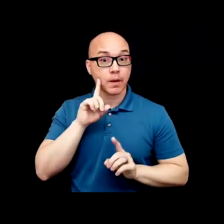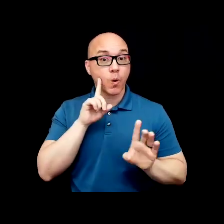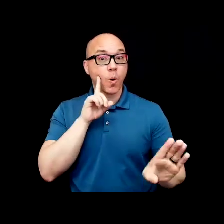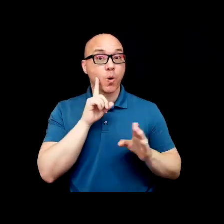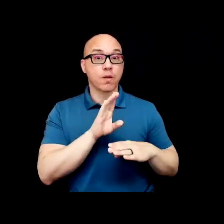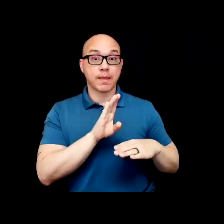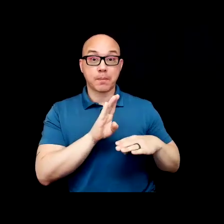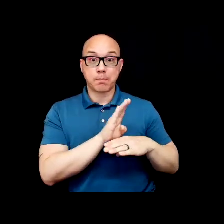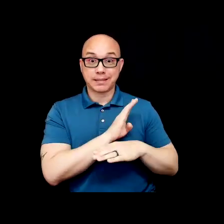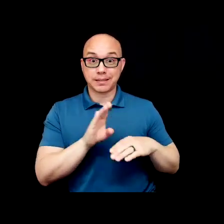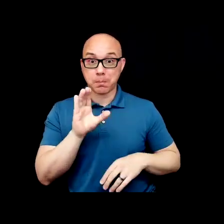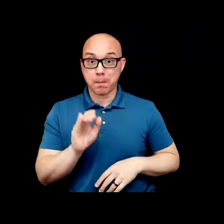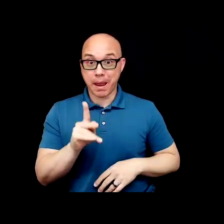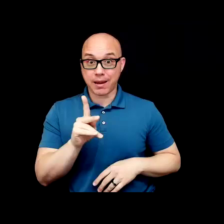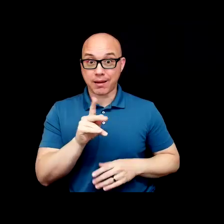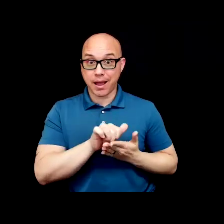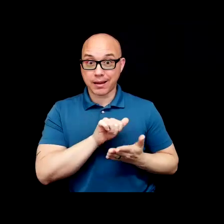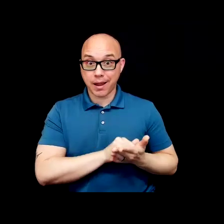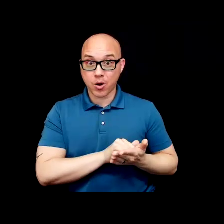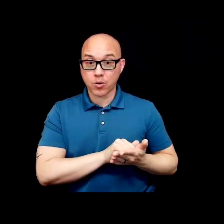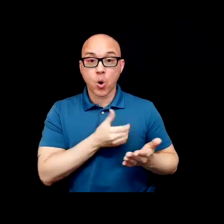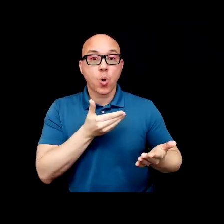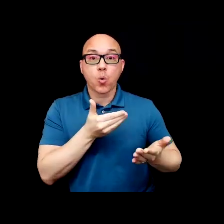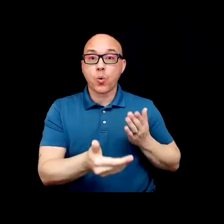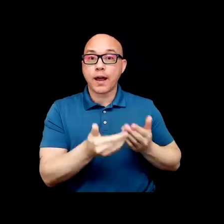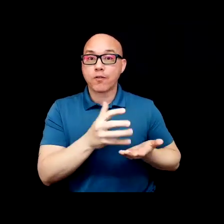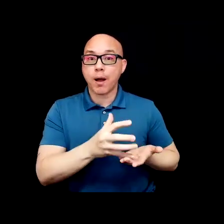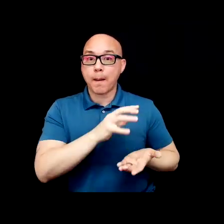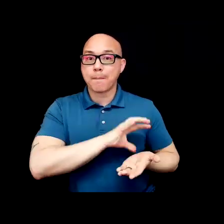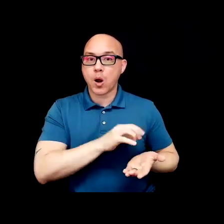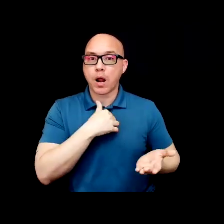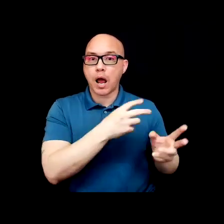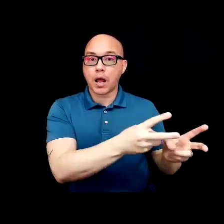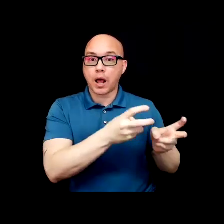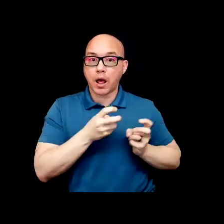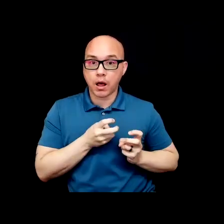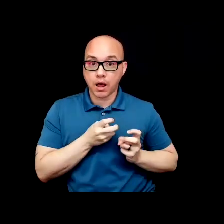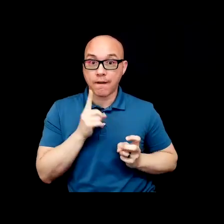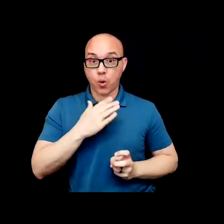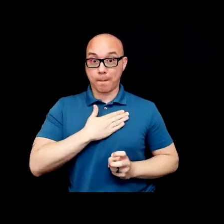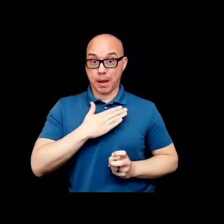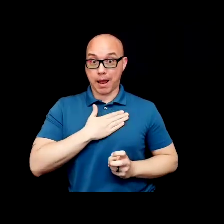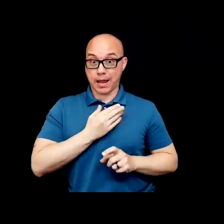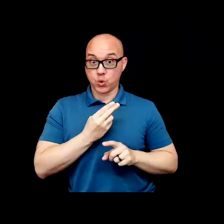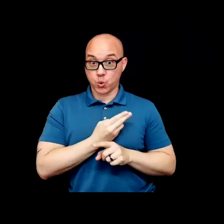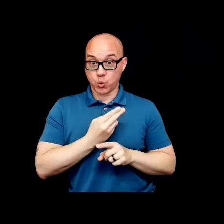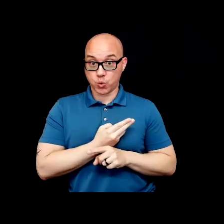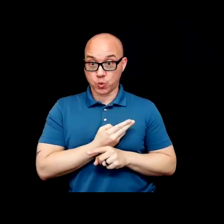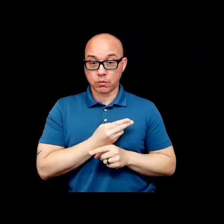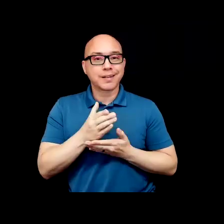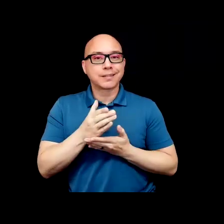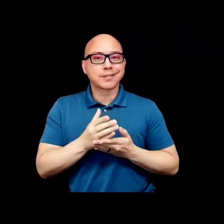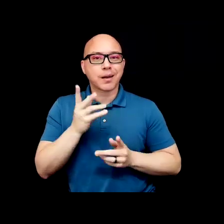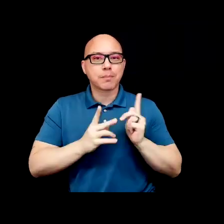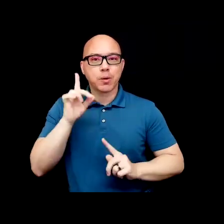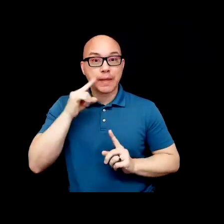business bank account for personal use, which is called an owner's draw. Well, some people think that that's what's going to